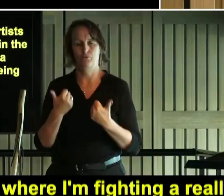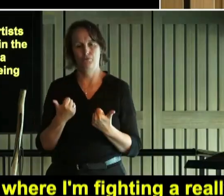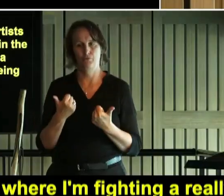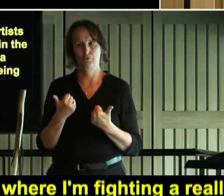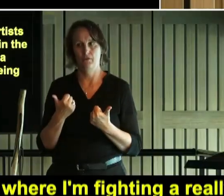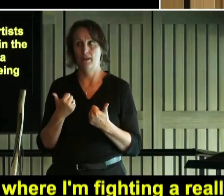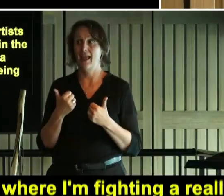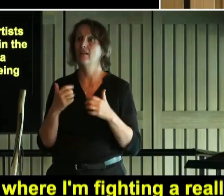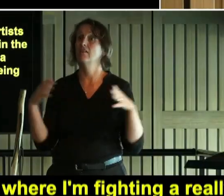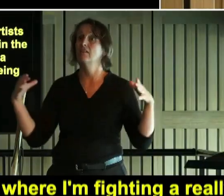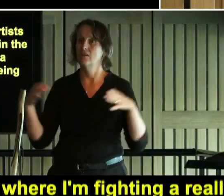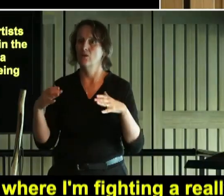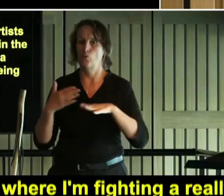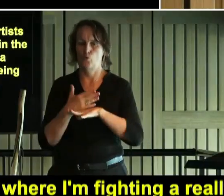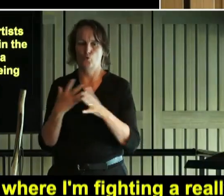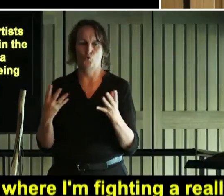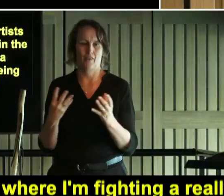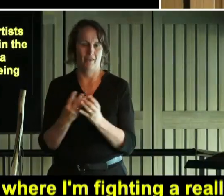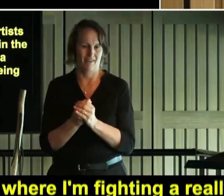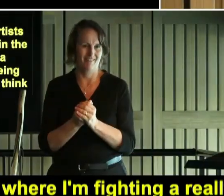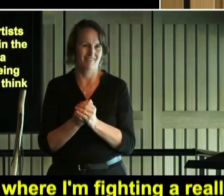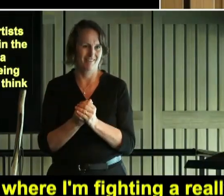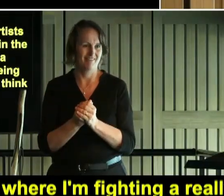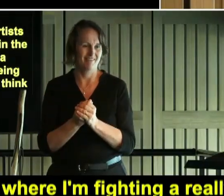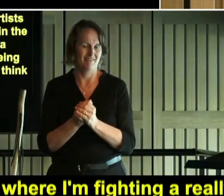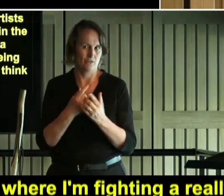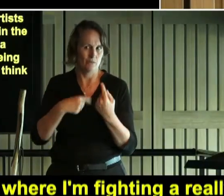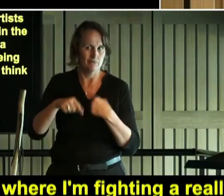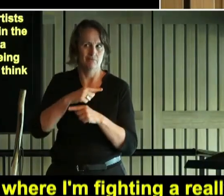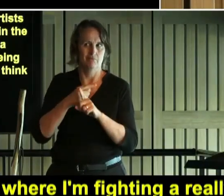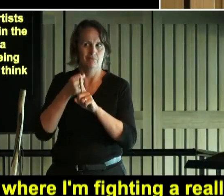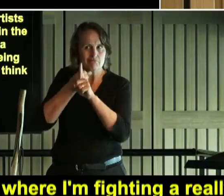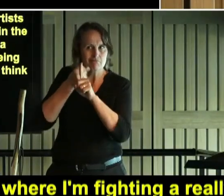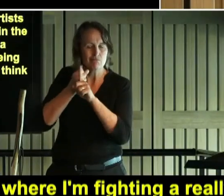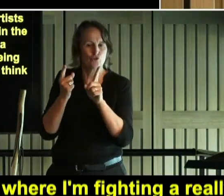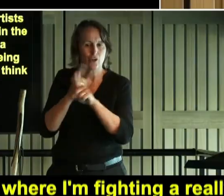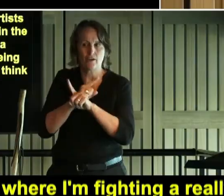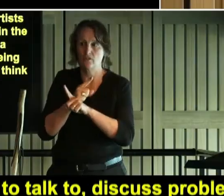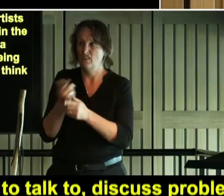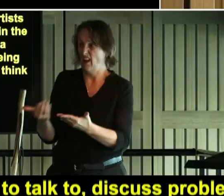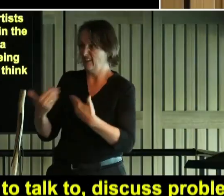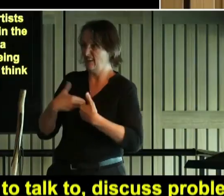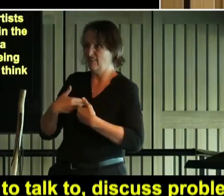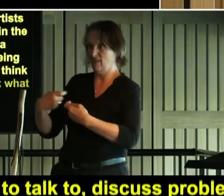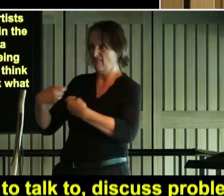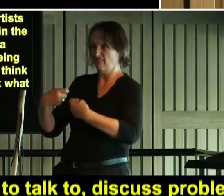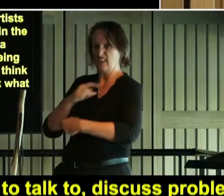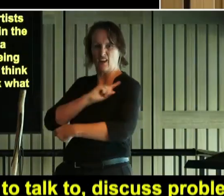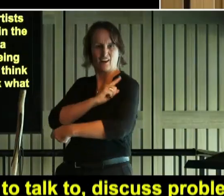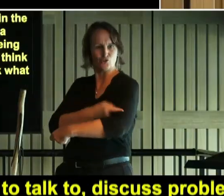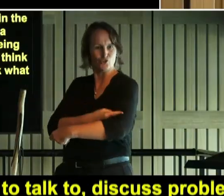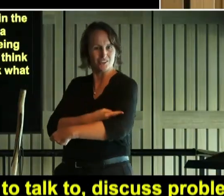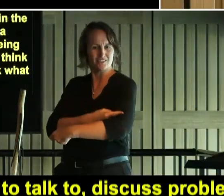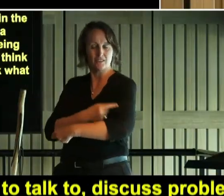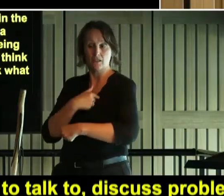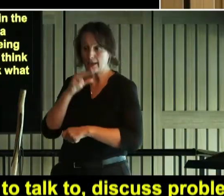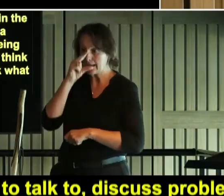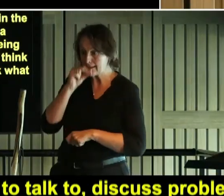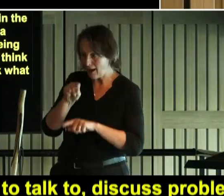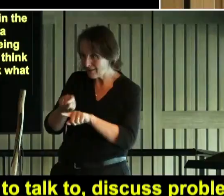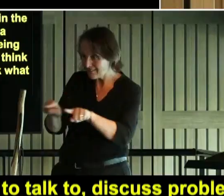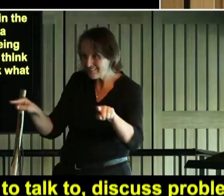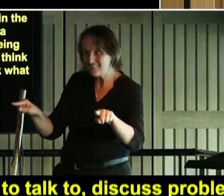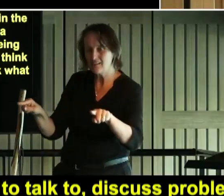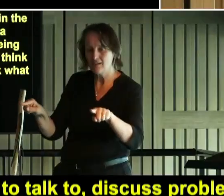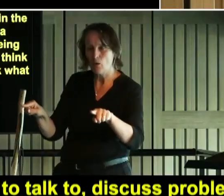think work together to try and create change. I think what gives me energy, I'll touch on the younger